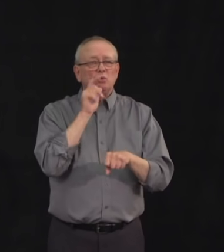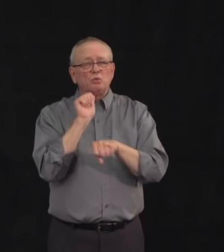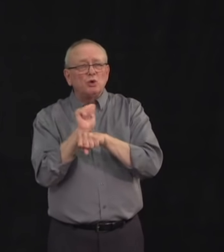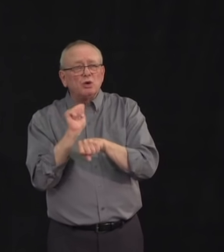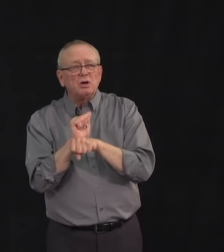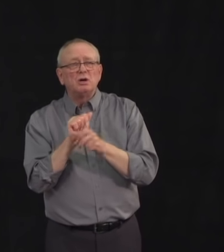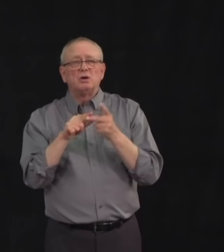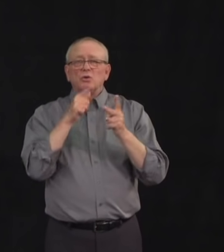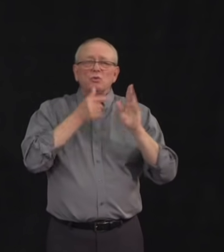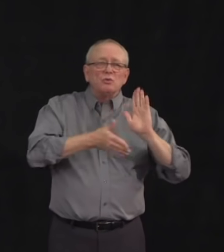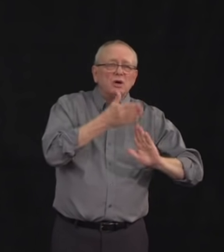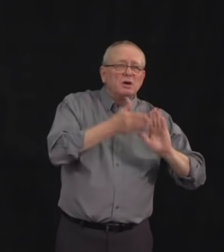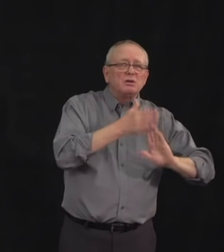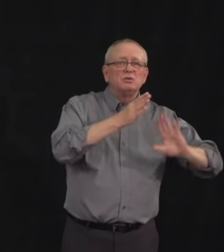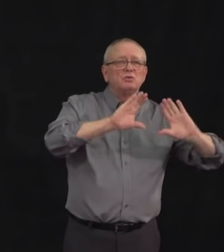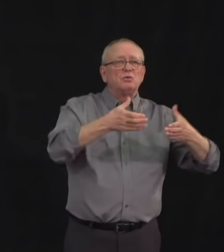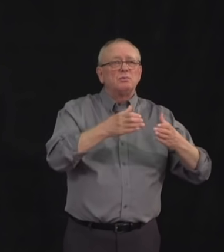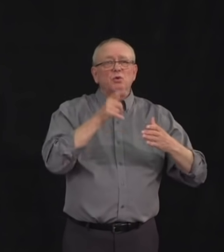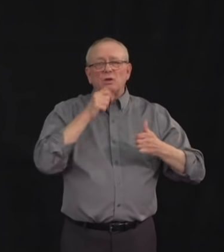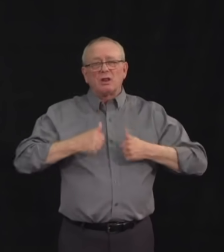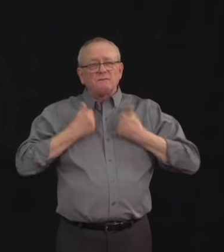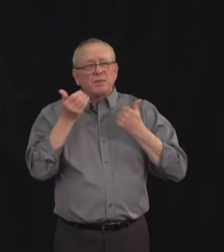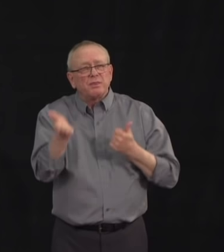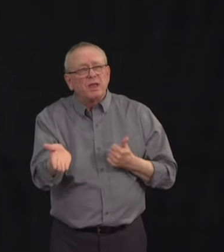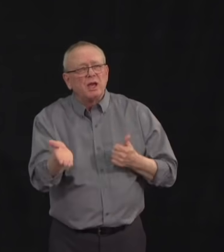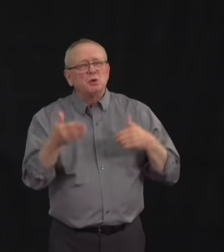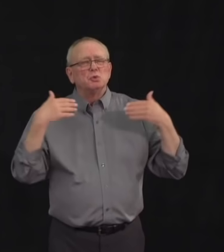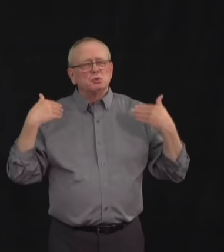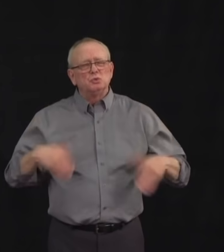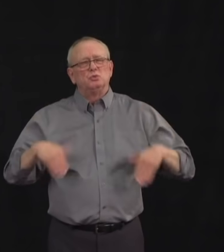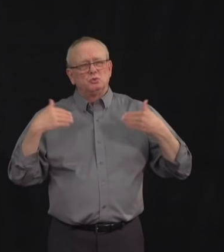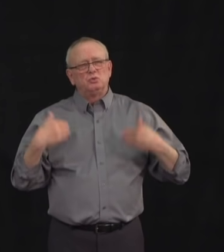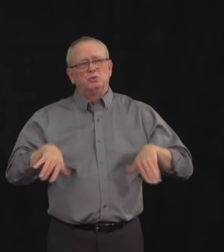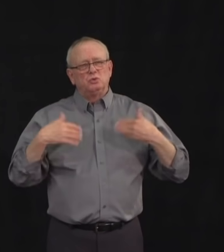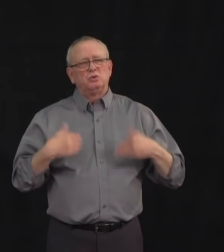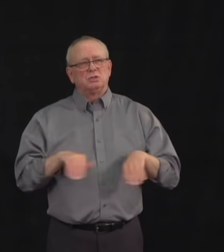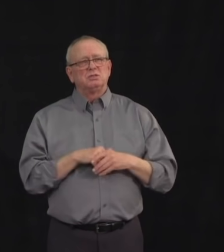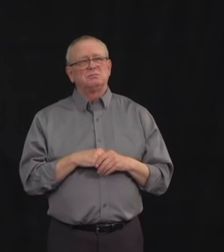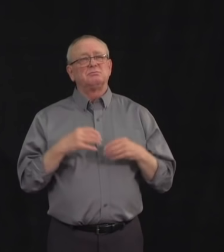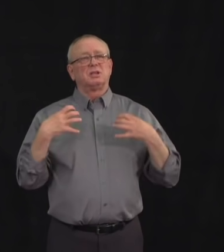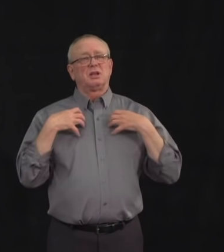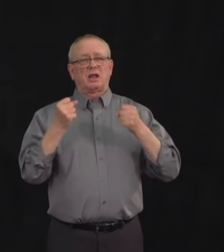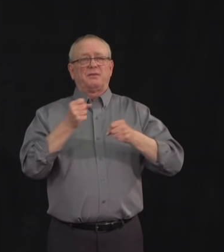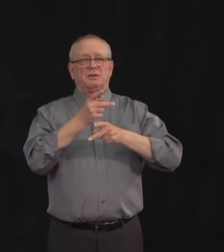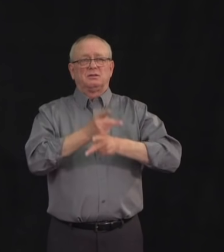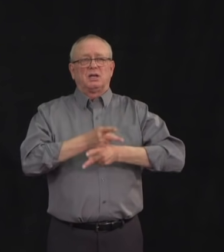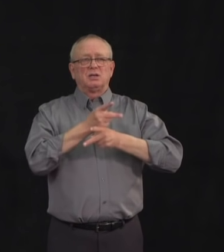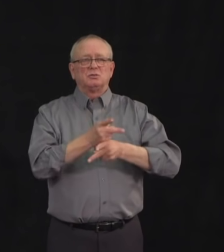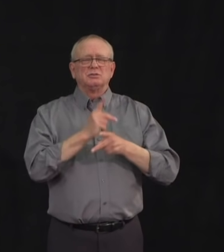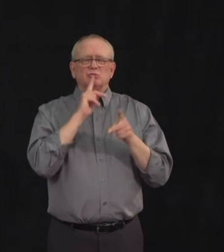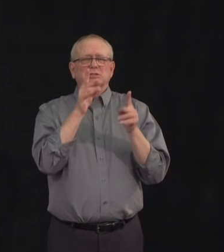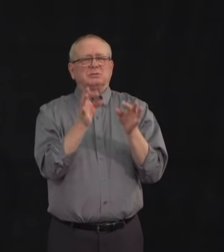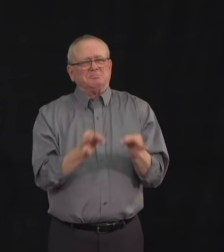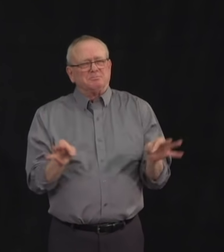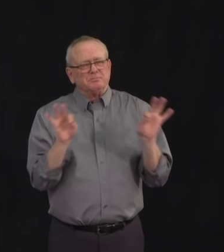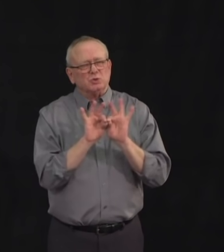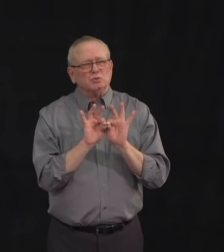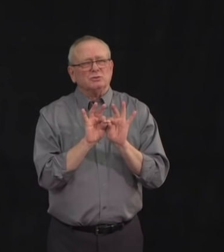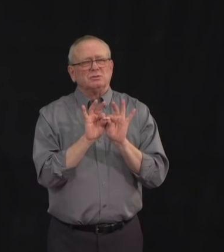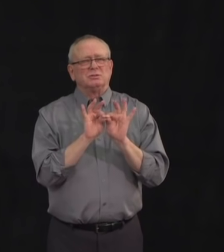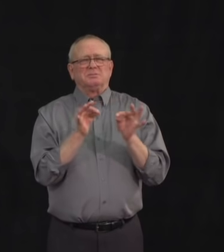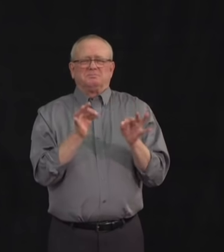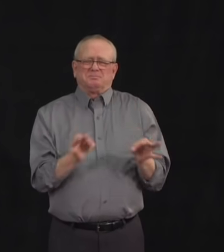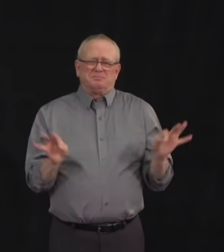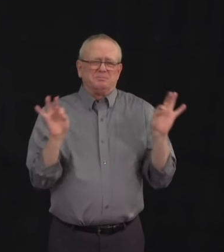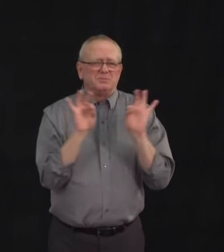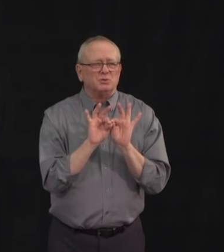play a critical role in our health system. We cannot overlook their contribution, and we must not lose sight of how